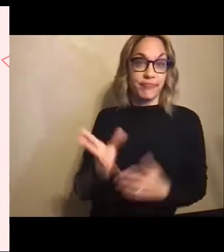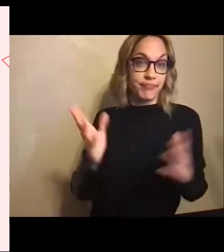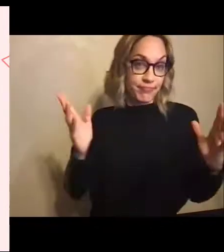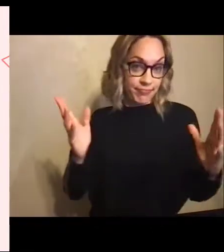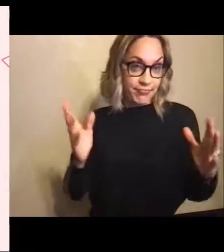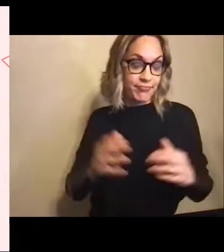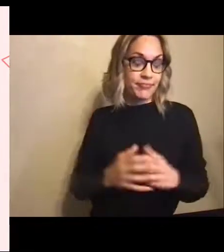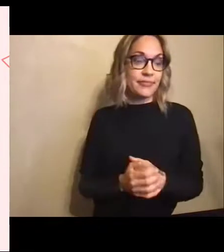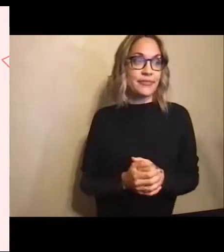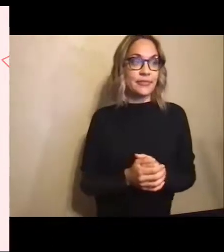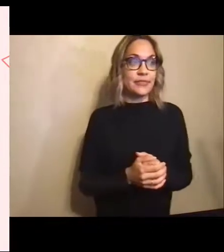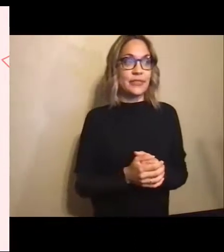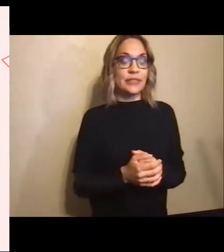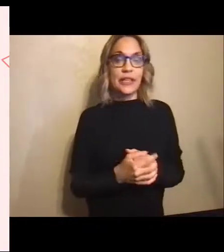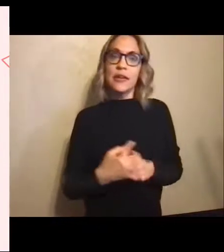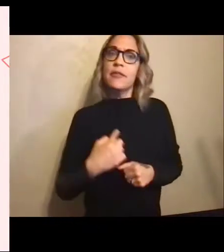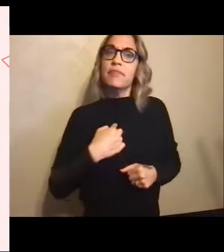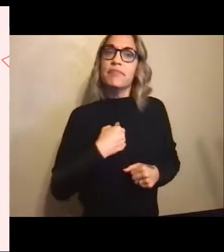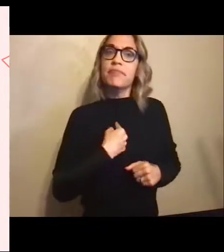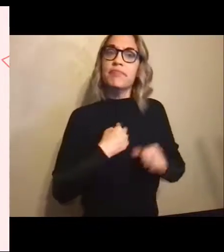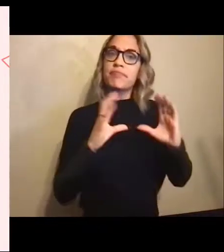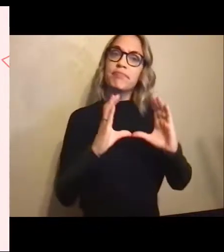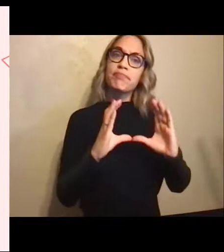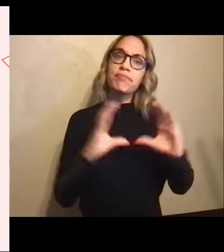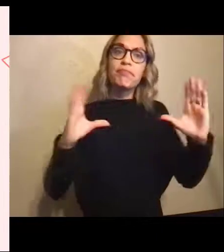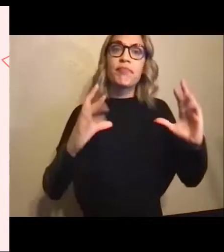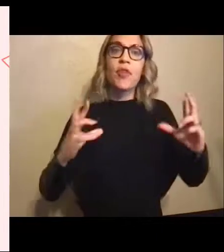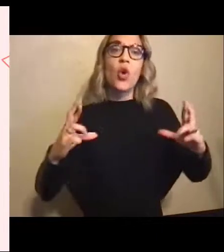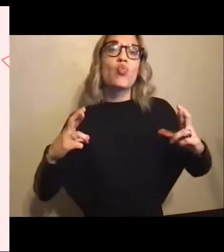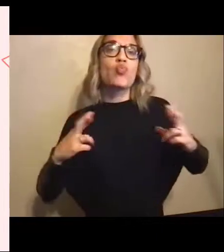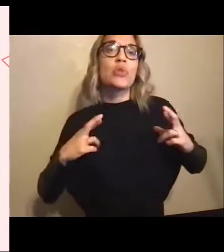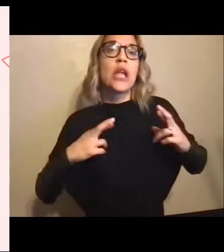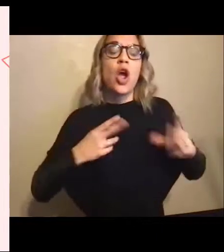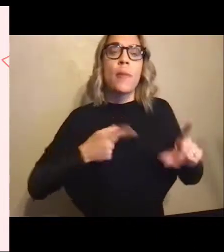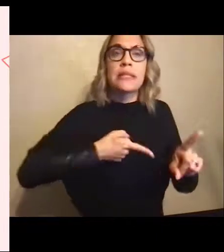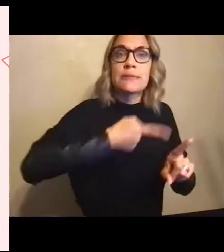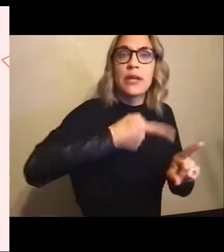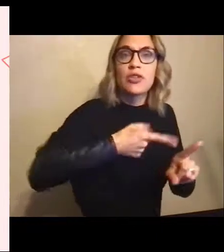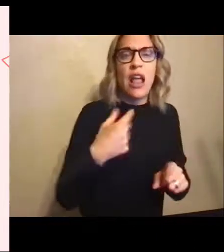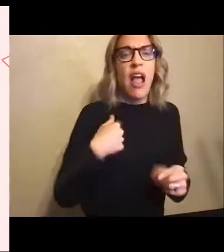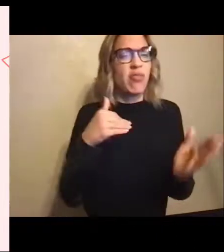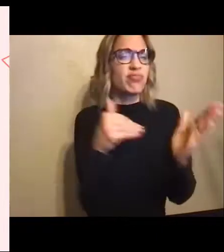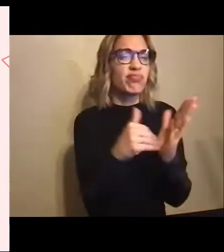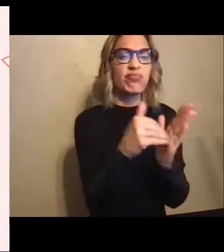to retire at 62. That's my goal.